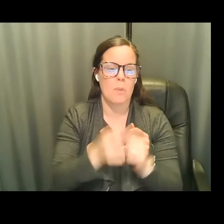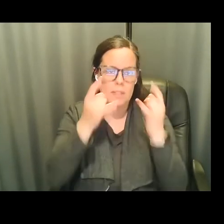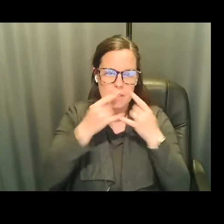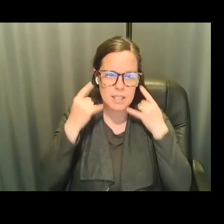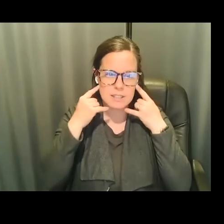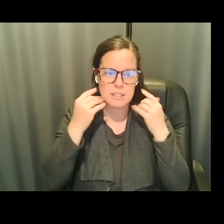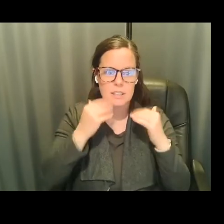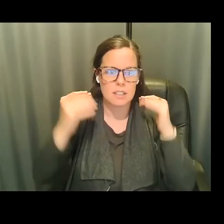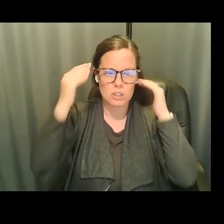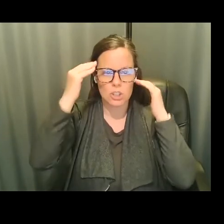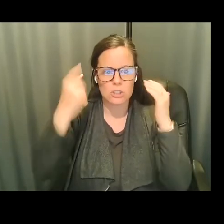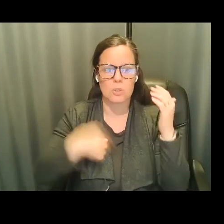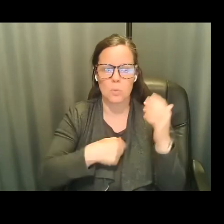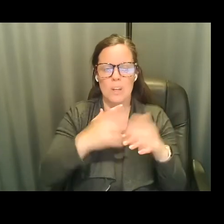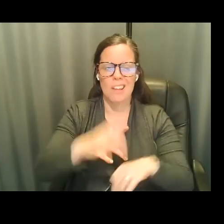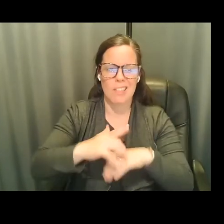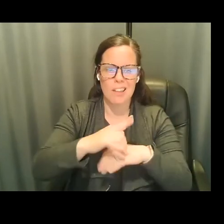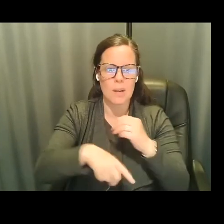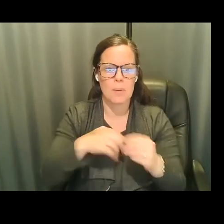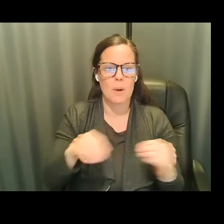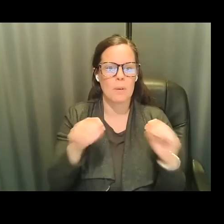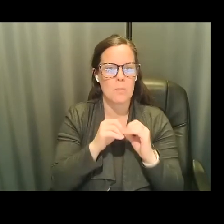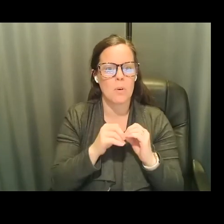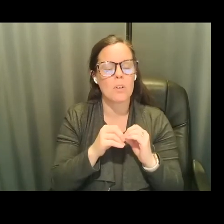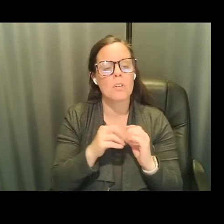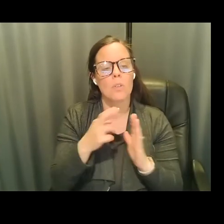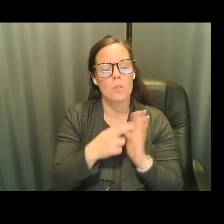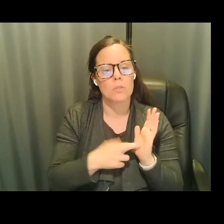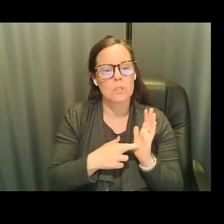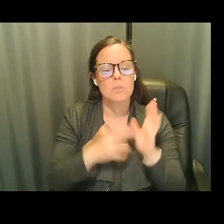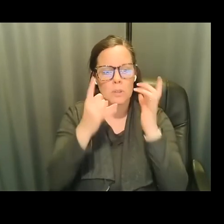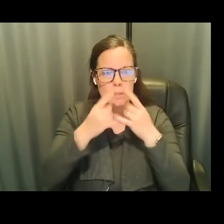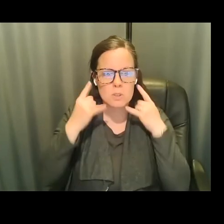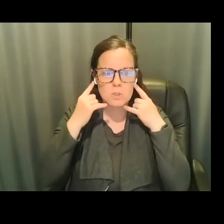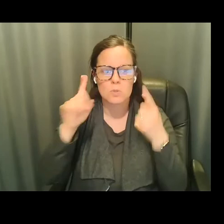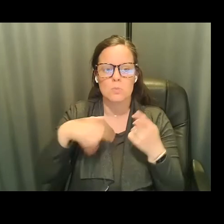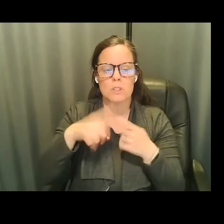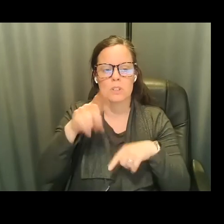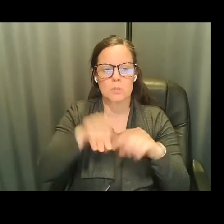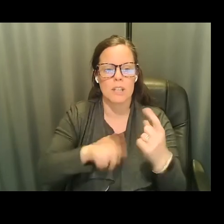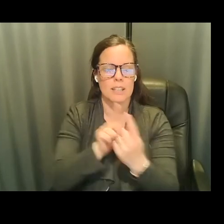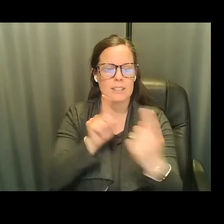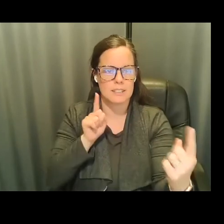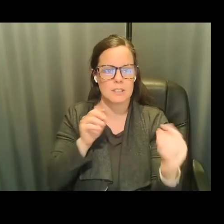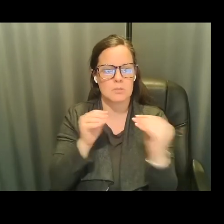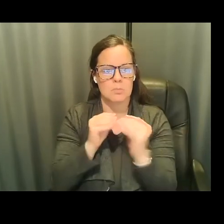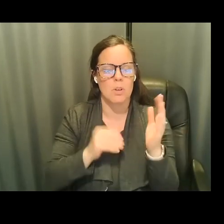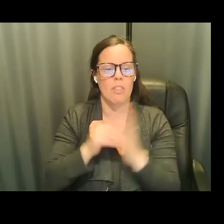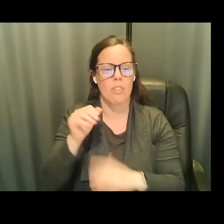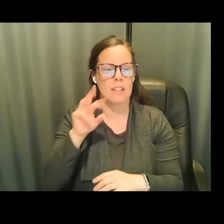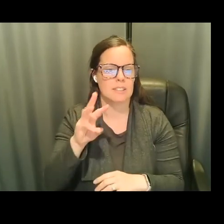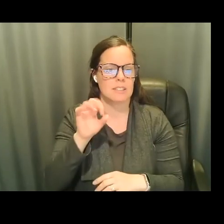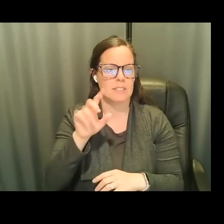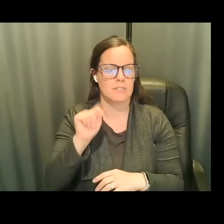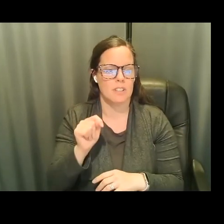we probably think about it more. The general rule is to wear a mask when you can't distance yourself more than 6 feet from others